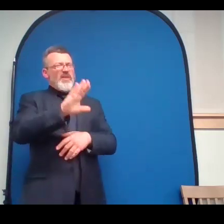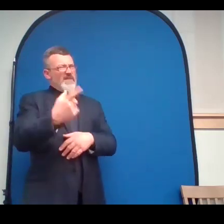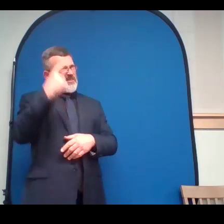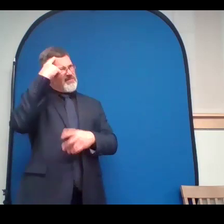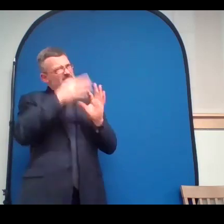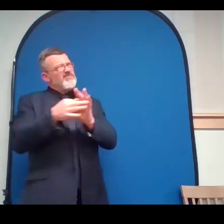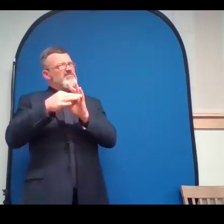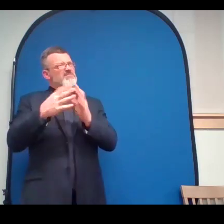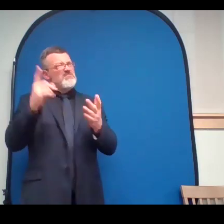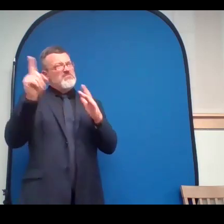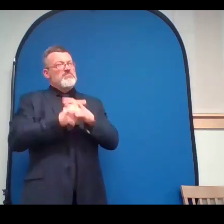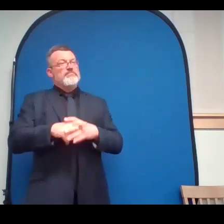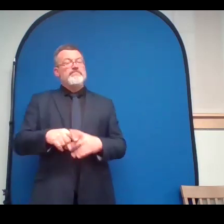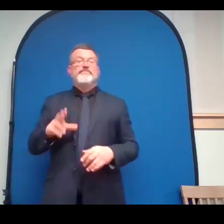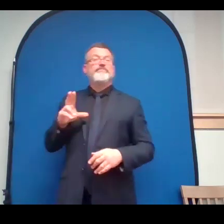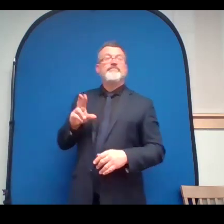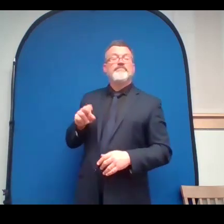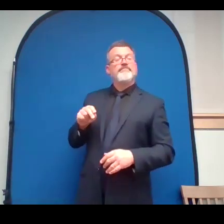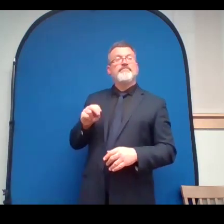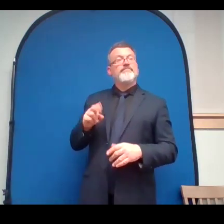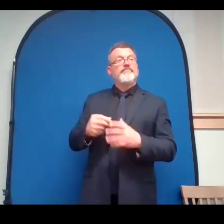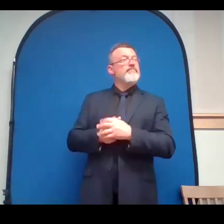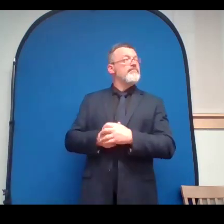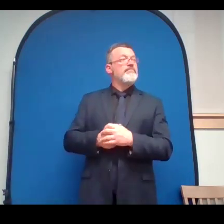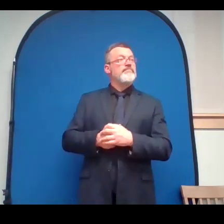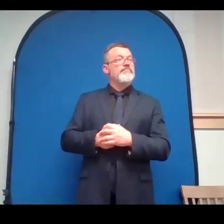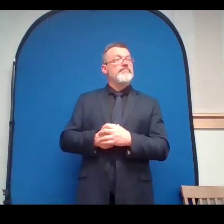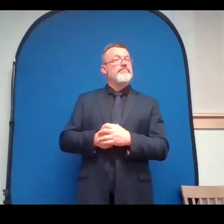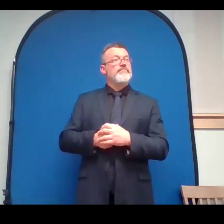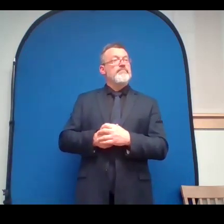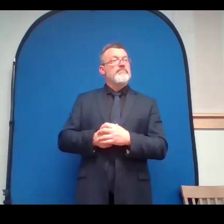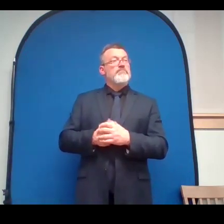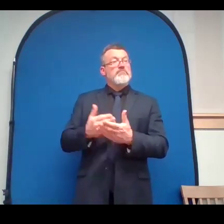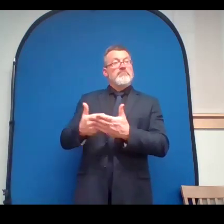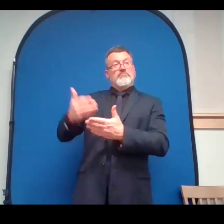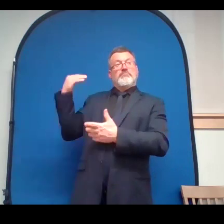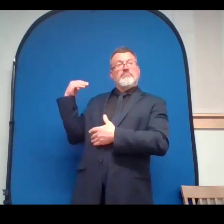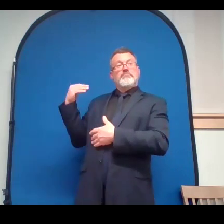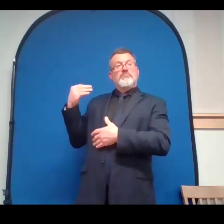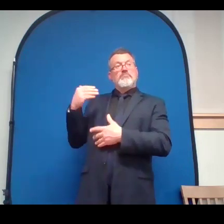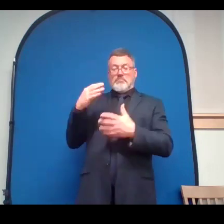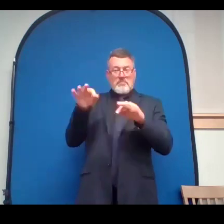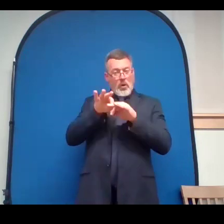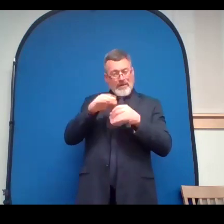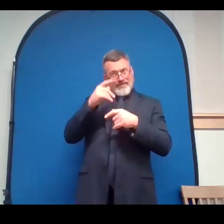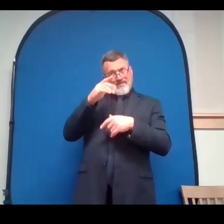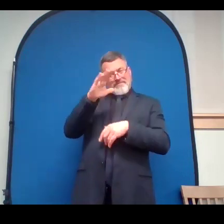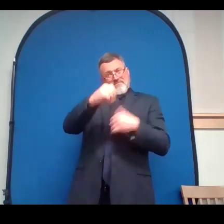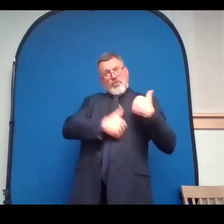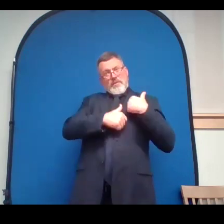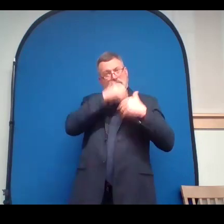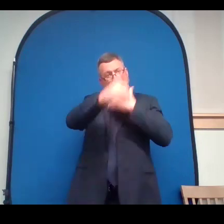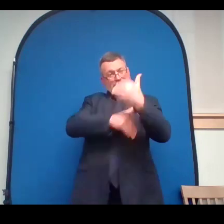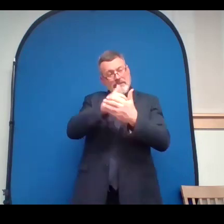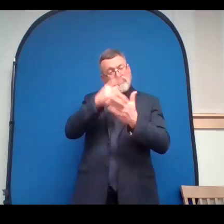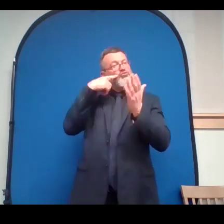Well, at the time it was to have a check well being completed, sir. And what was the purpose of the check well being?